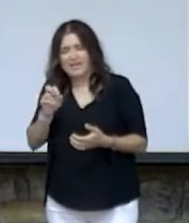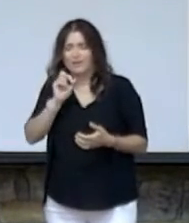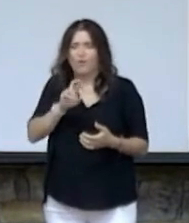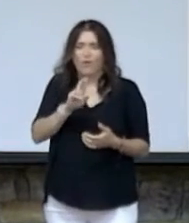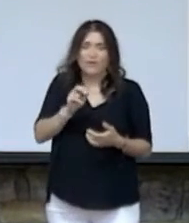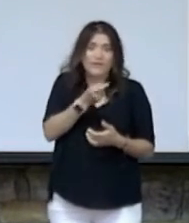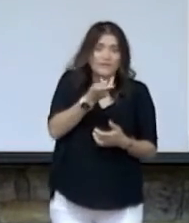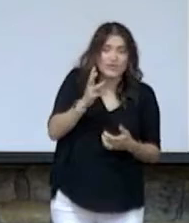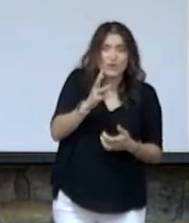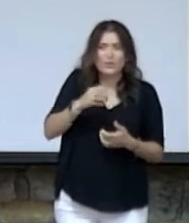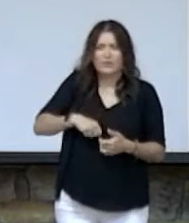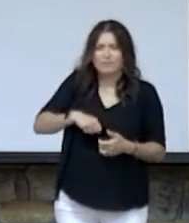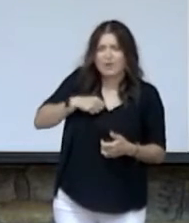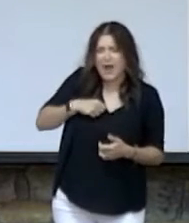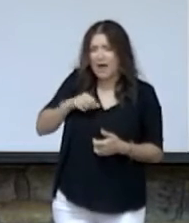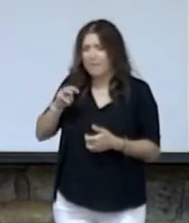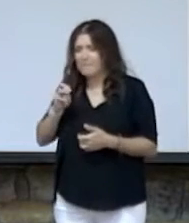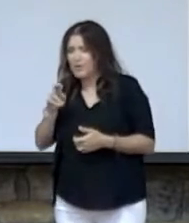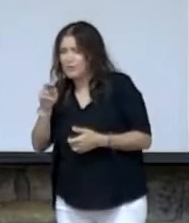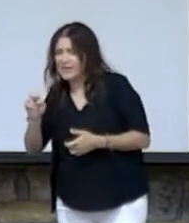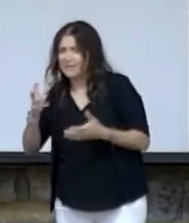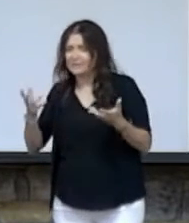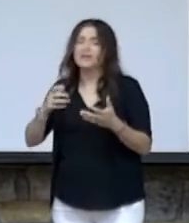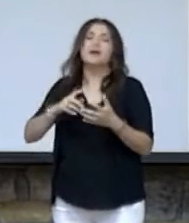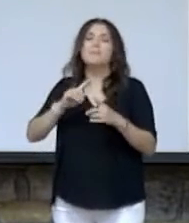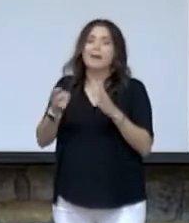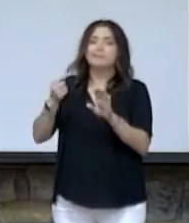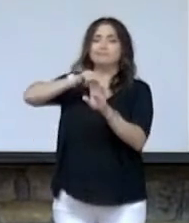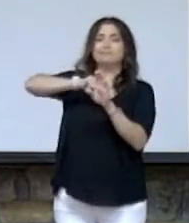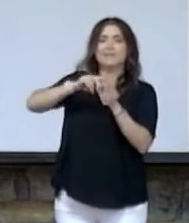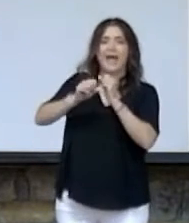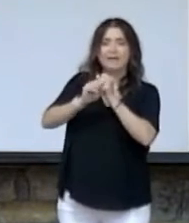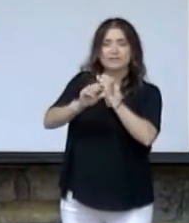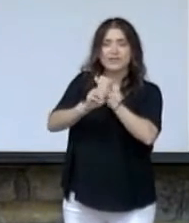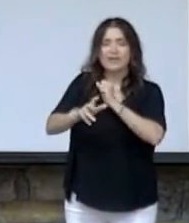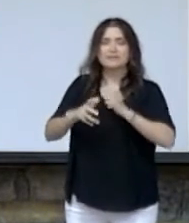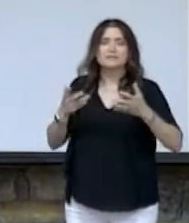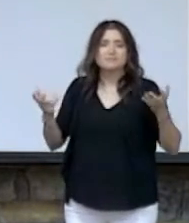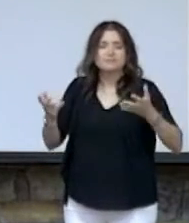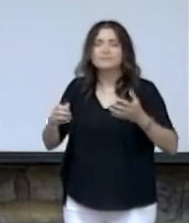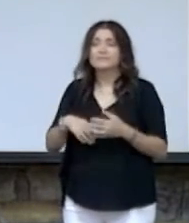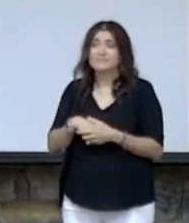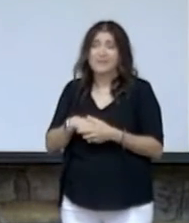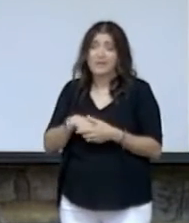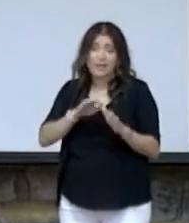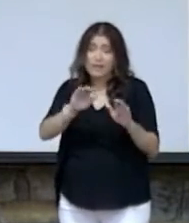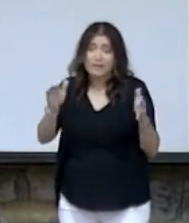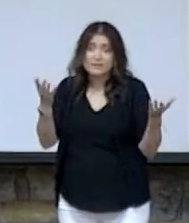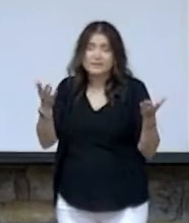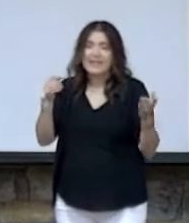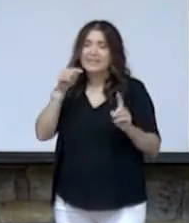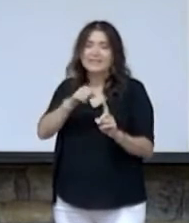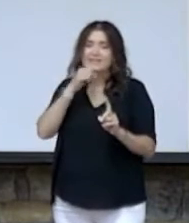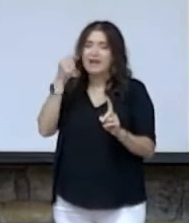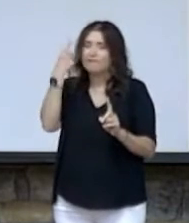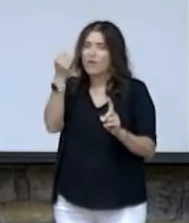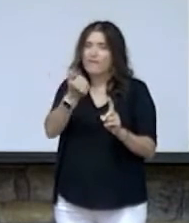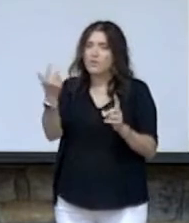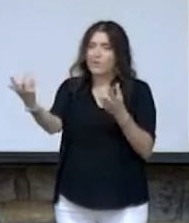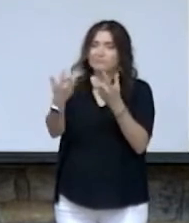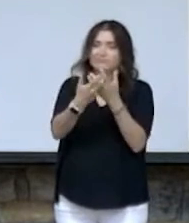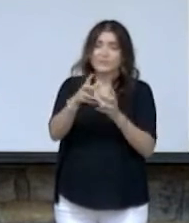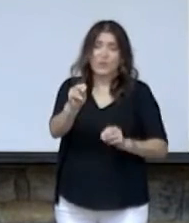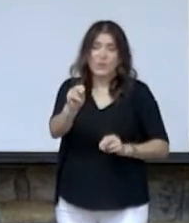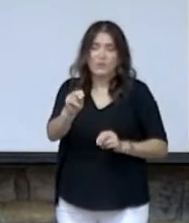the proud, the Marines. And the premise behind their advertising is basically this. Look, this is not for everybody.